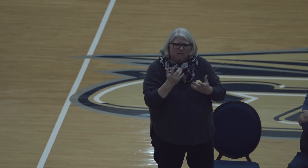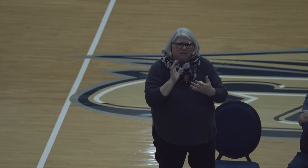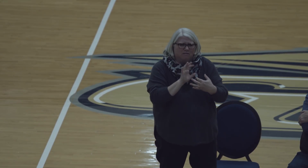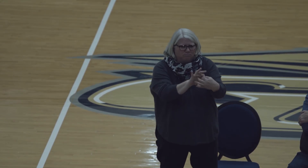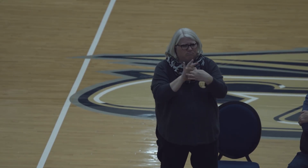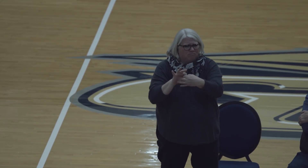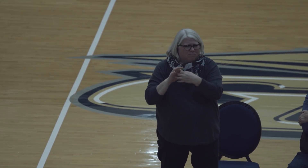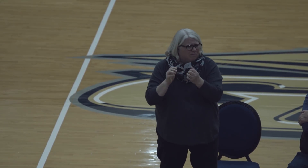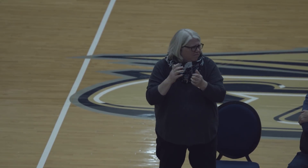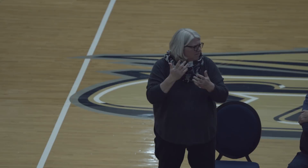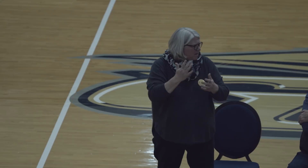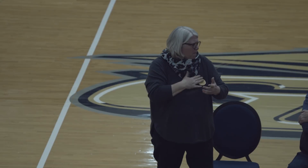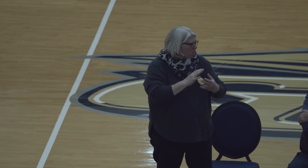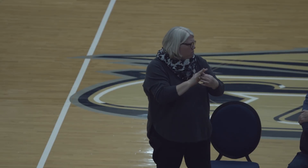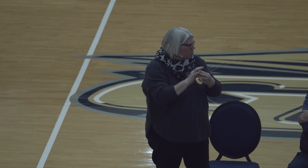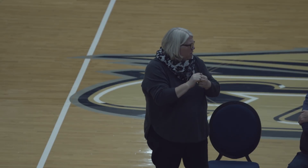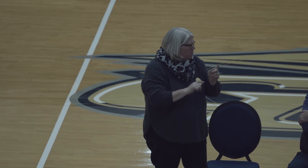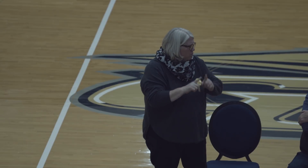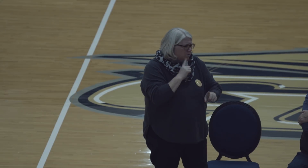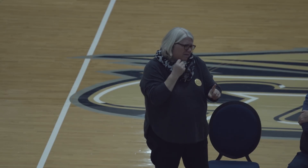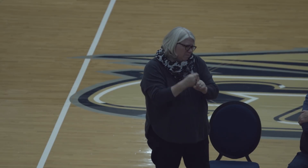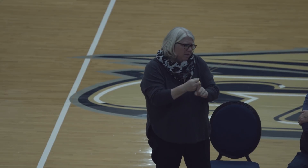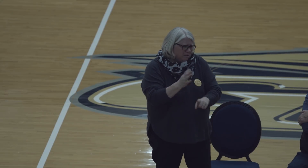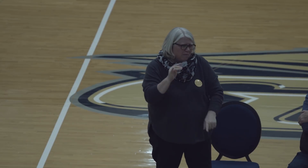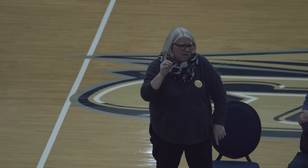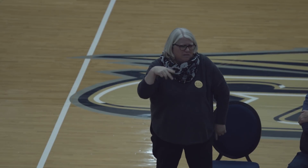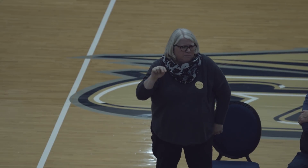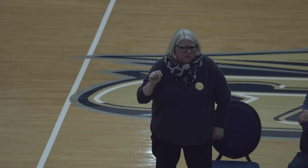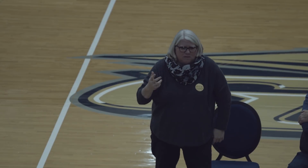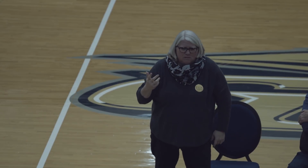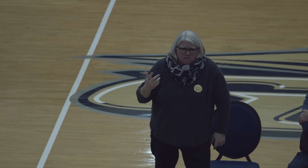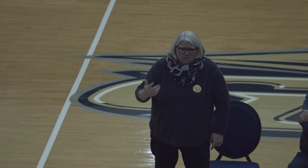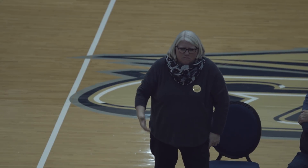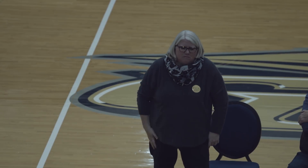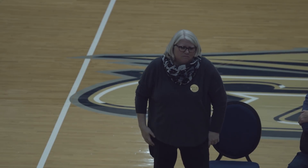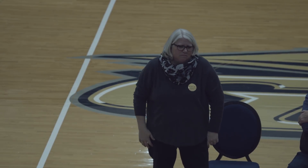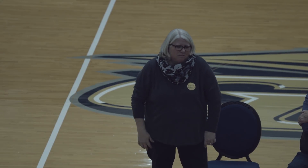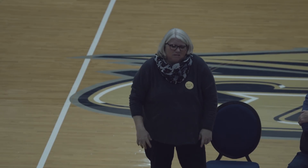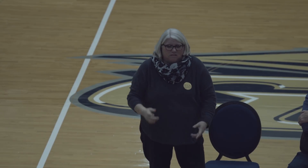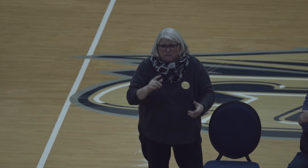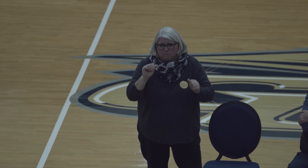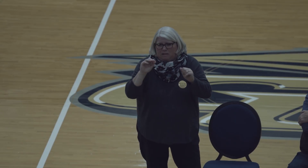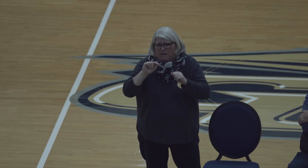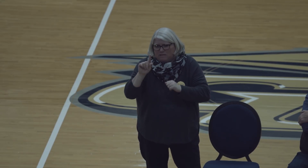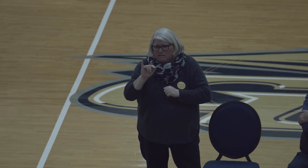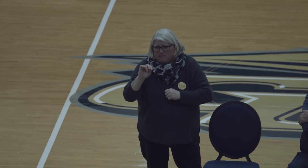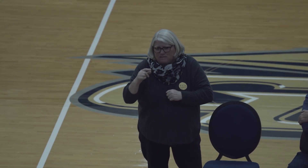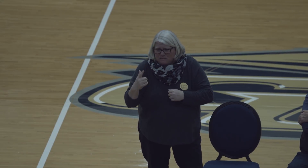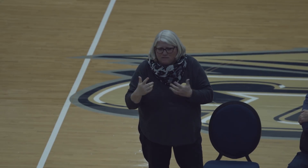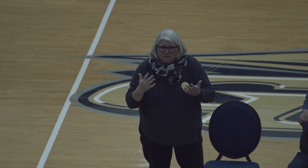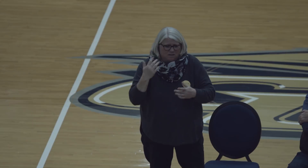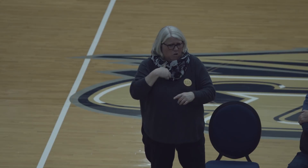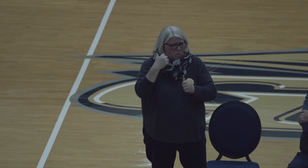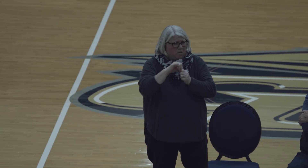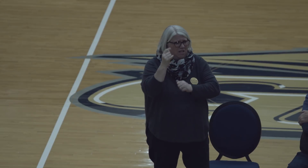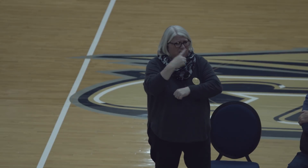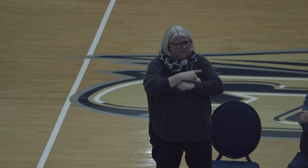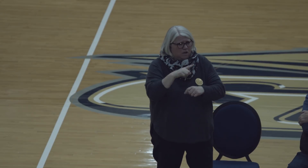new connection among us all. And my connections with everybody in my life are different because Deaf President Now happened. It